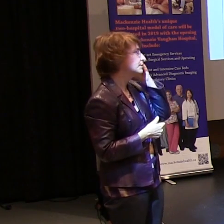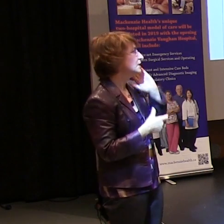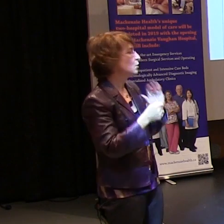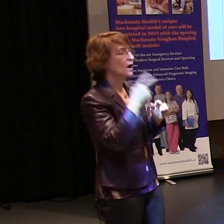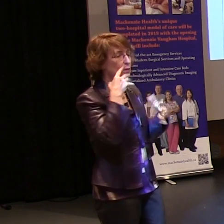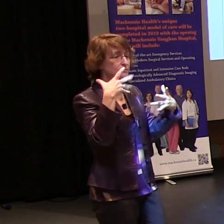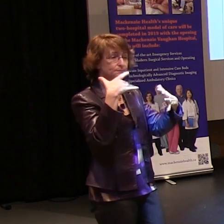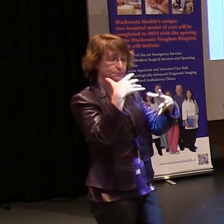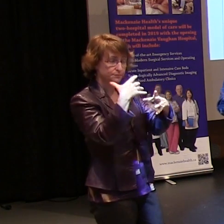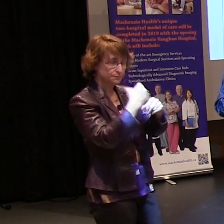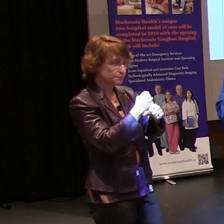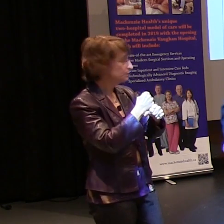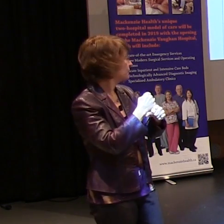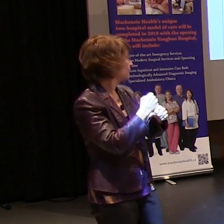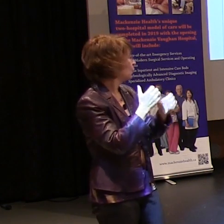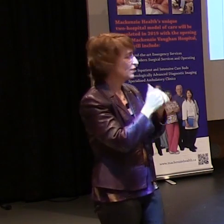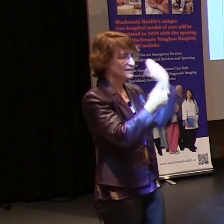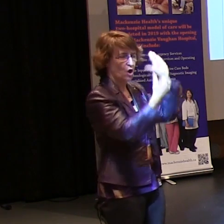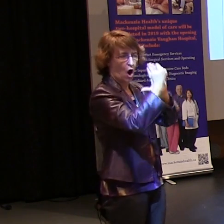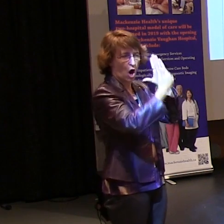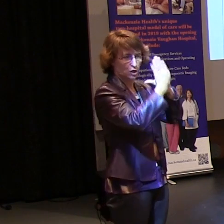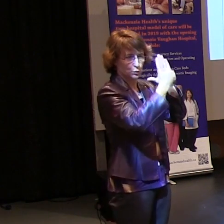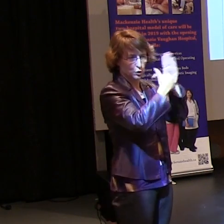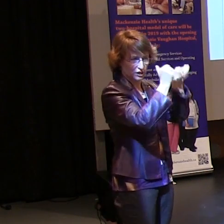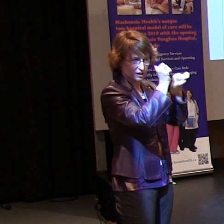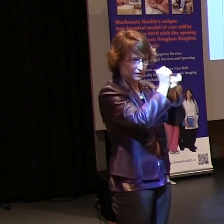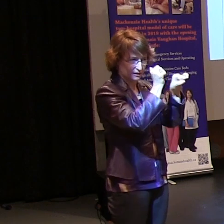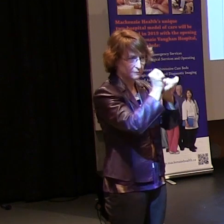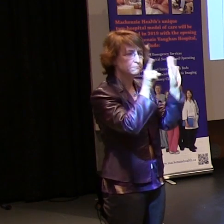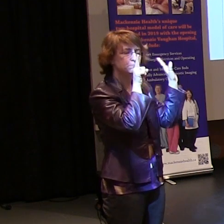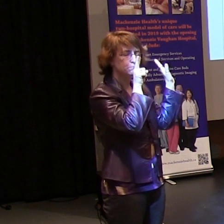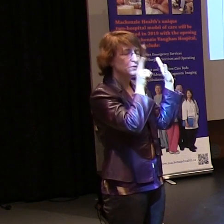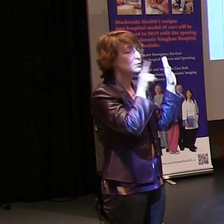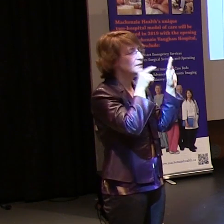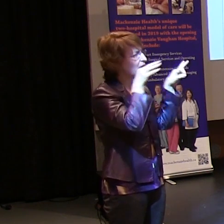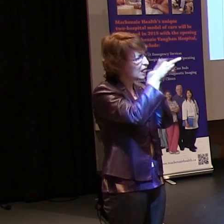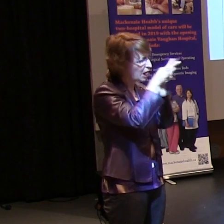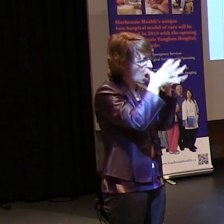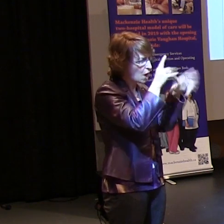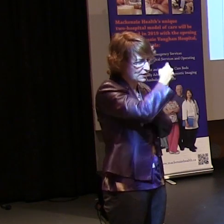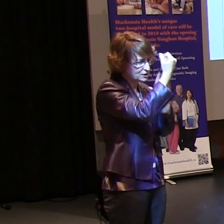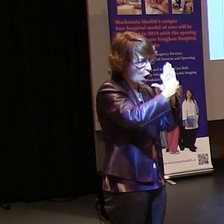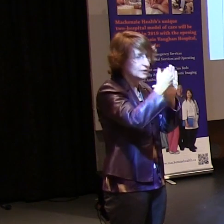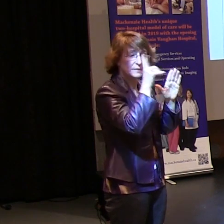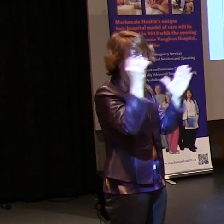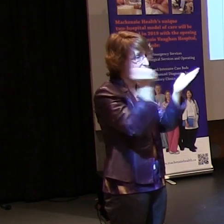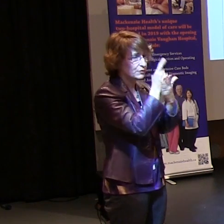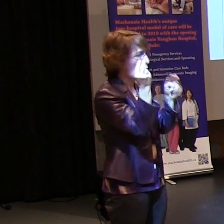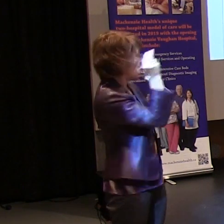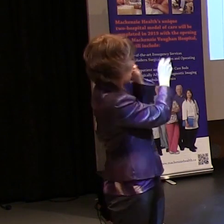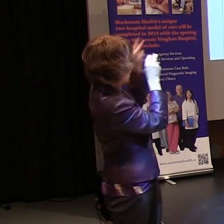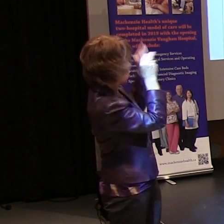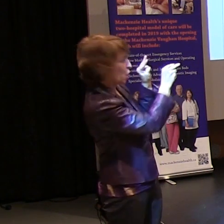going to finish this presentation with a piece of art. And I'm not going to say a lot because everyone can look at this piece of